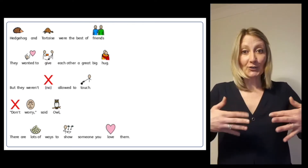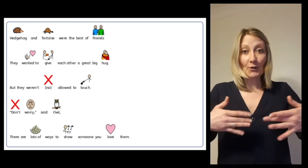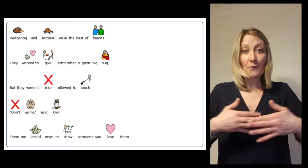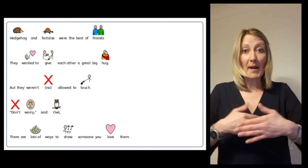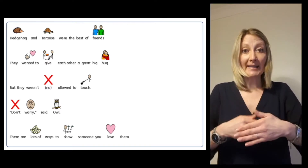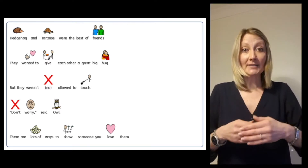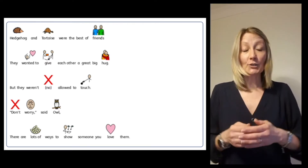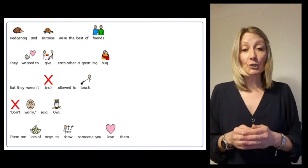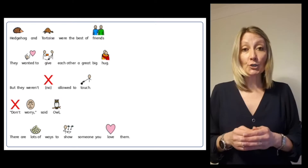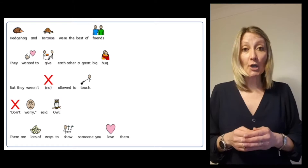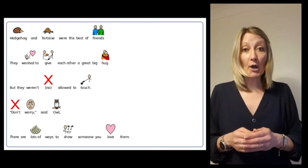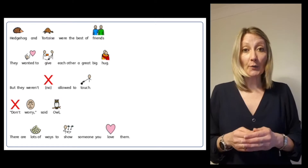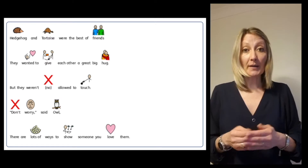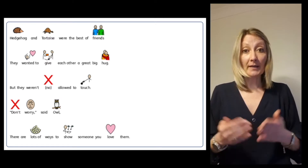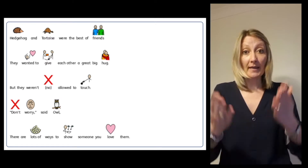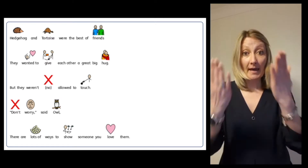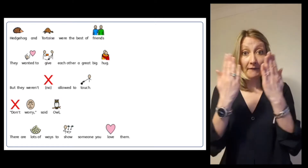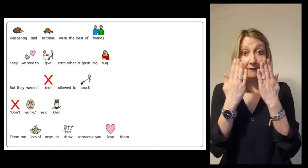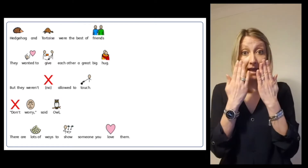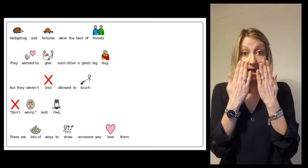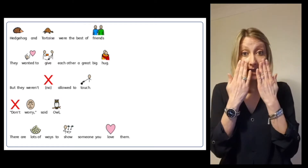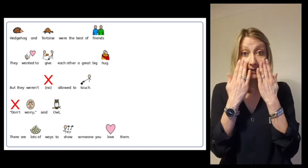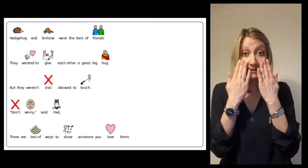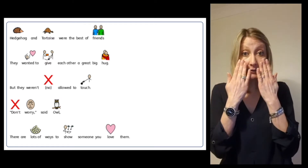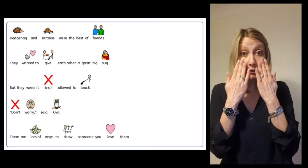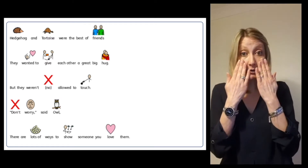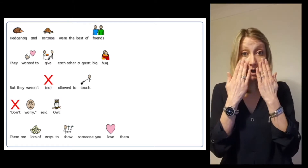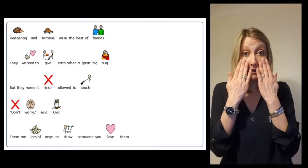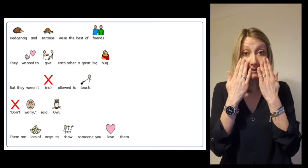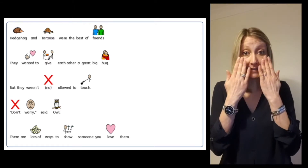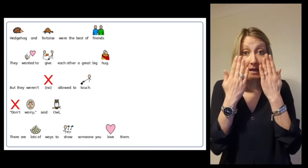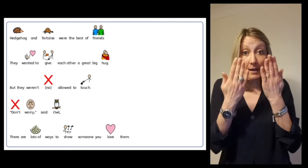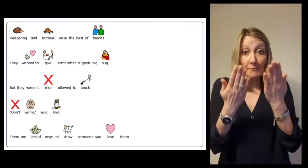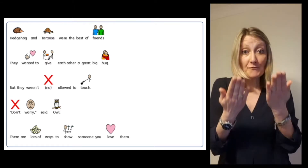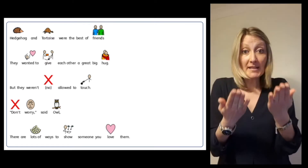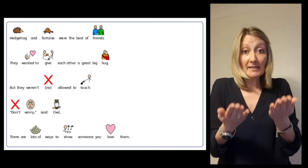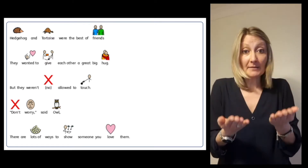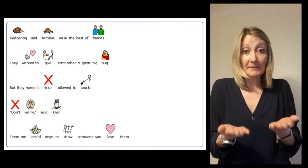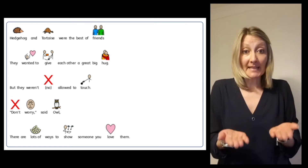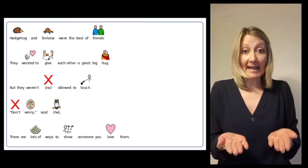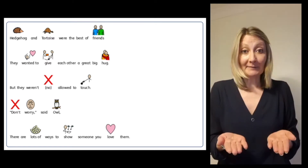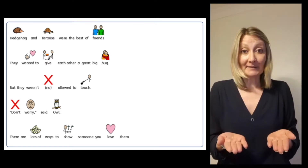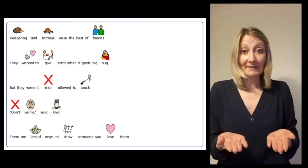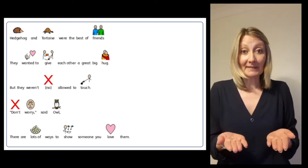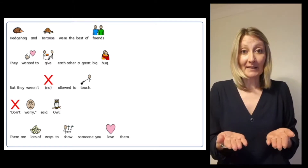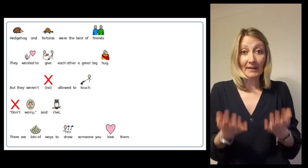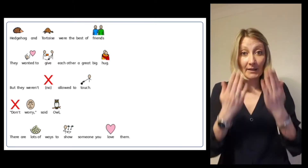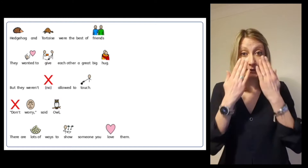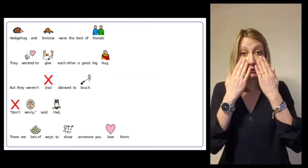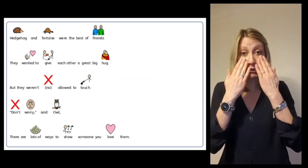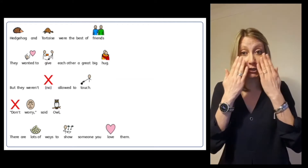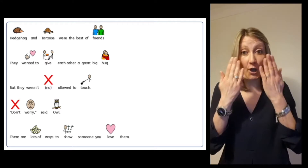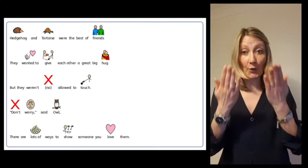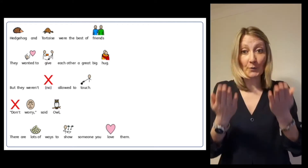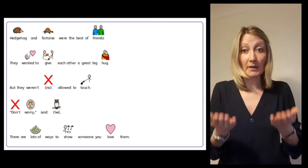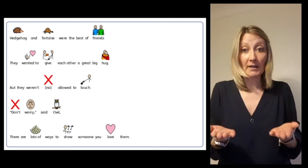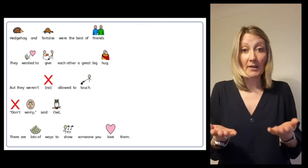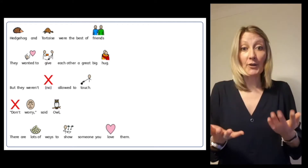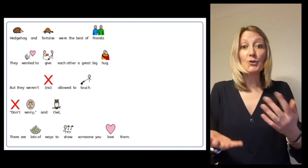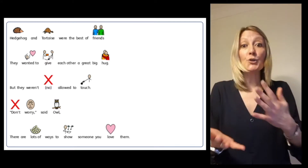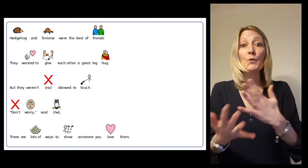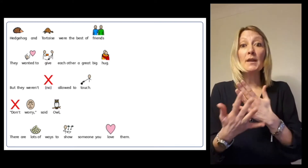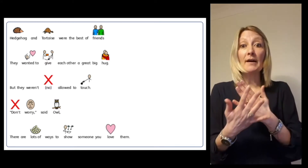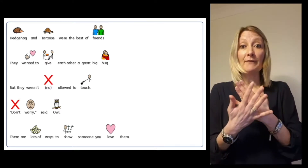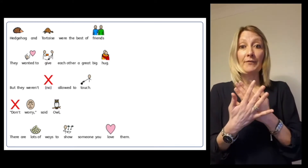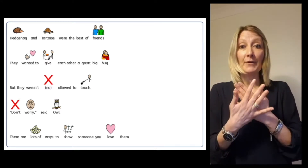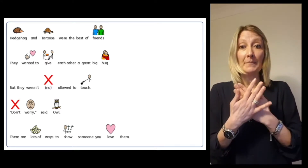Lots of ways to show. Flat hands under your eyes, bring them down. To show that